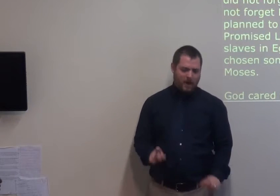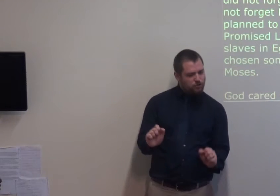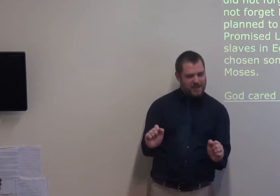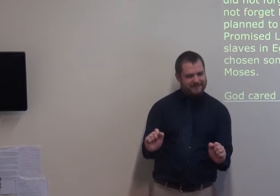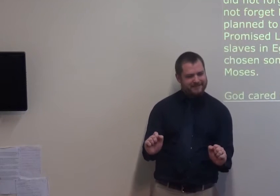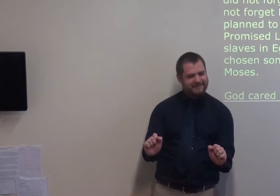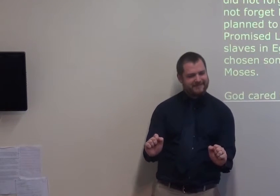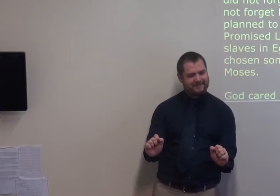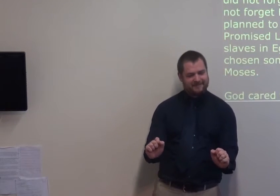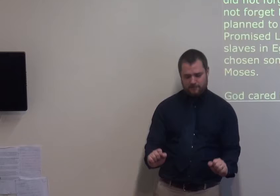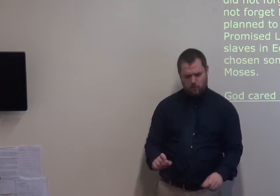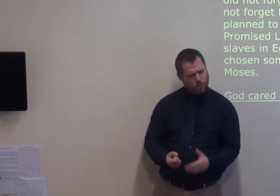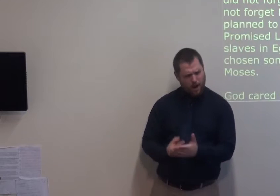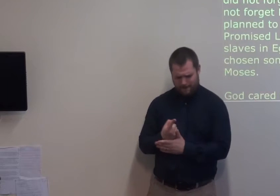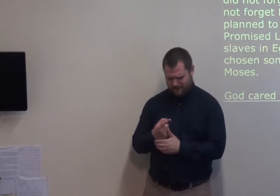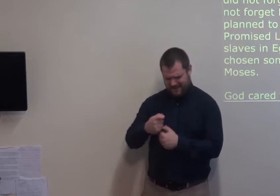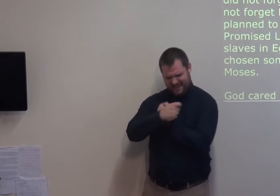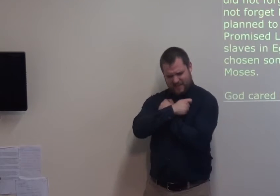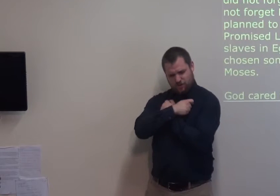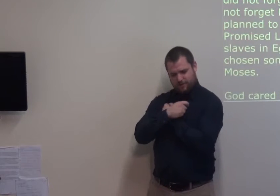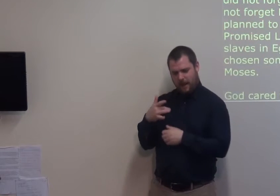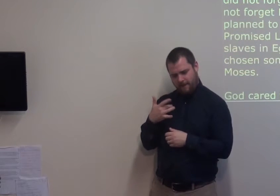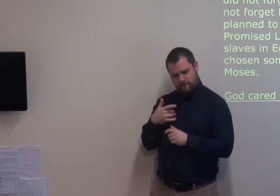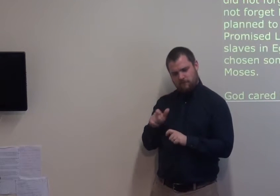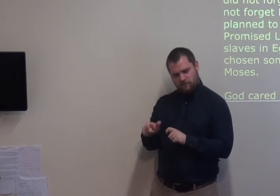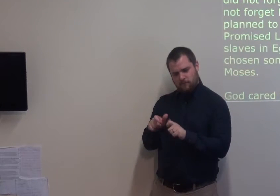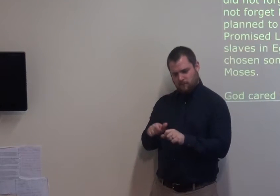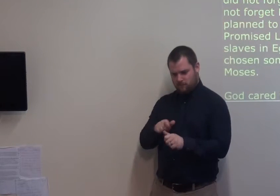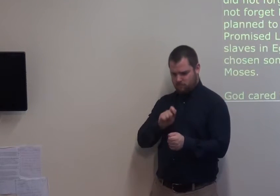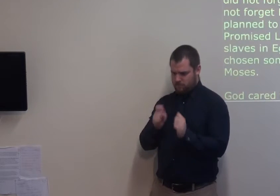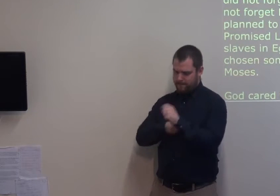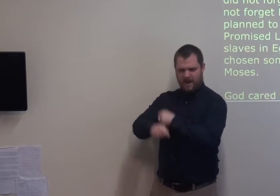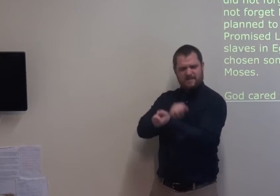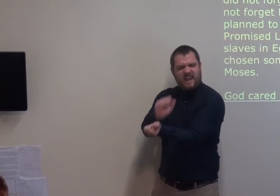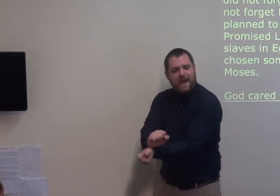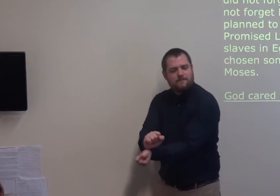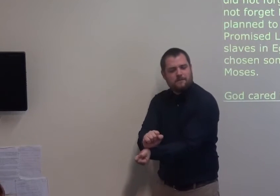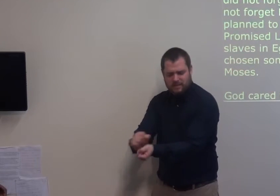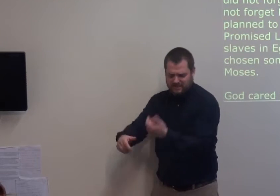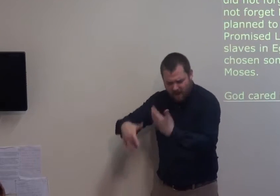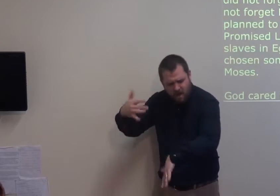The Jews became slaves in Egypt, but God had chosen someone to save them.